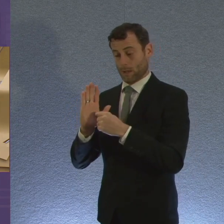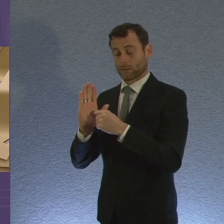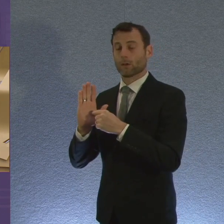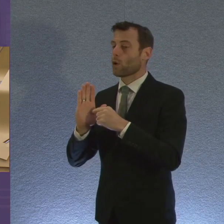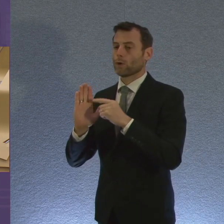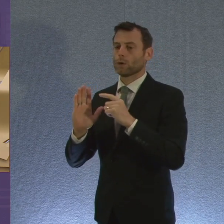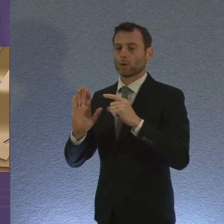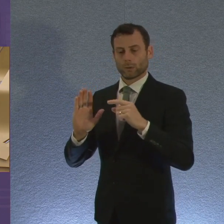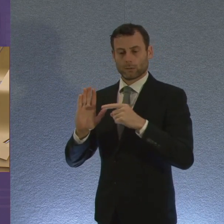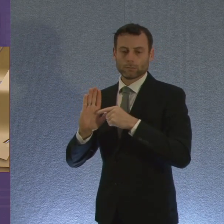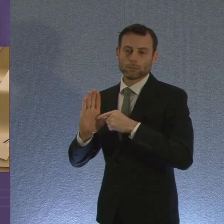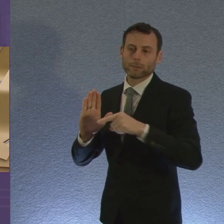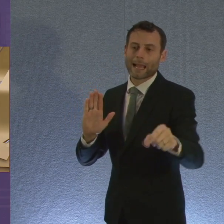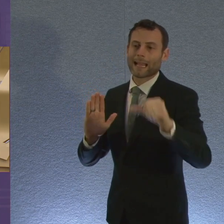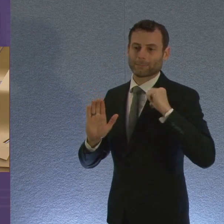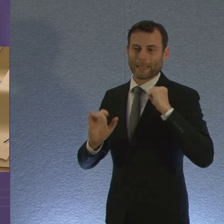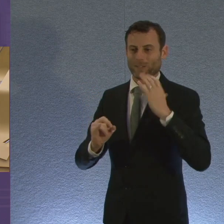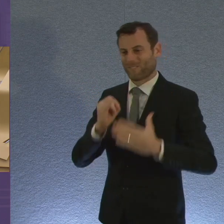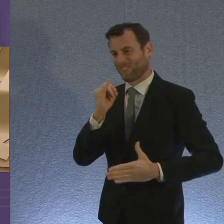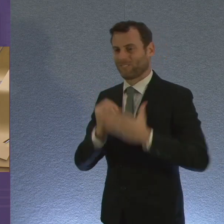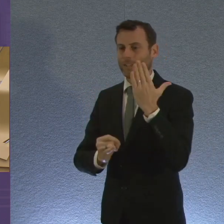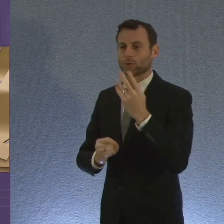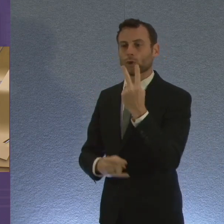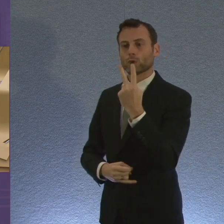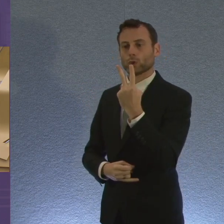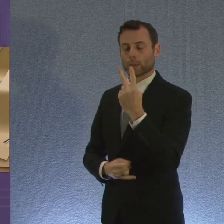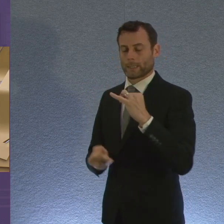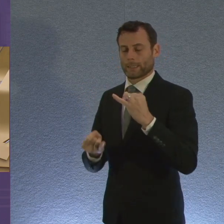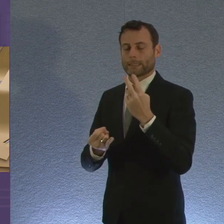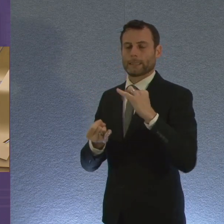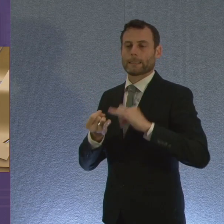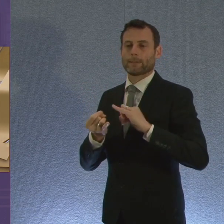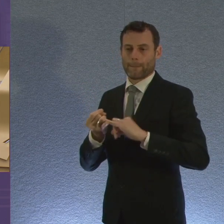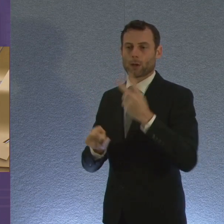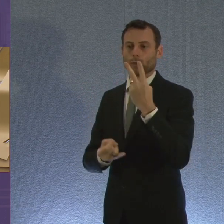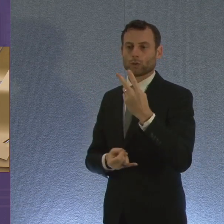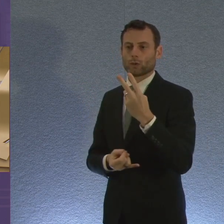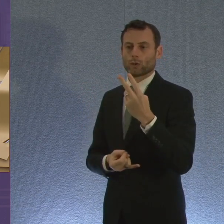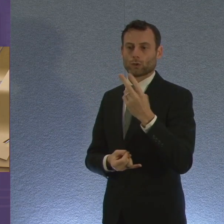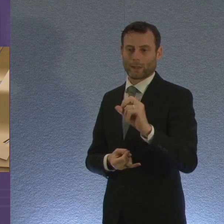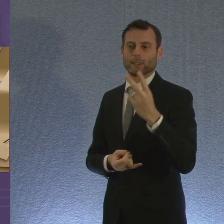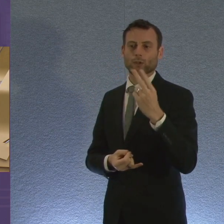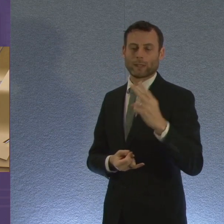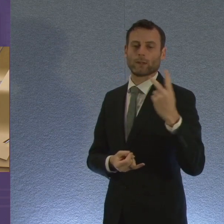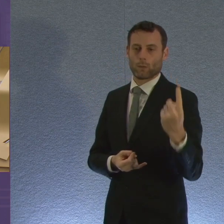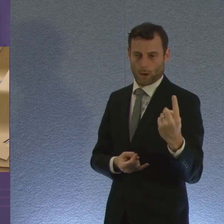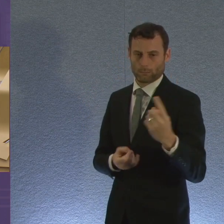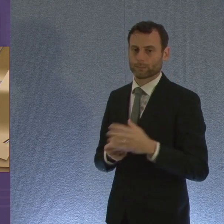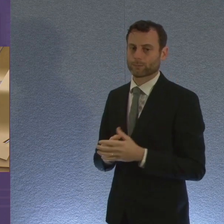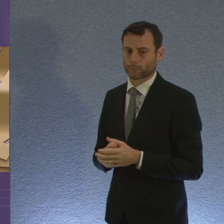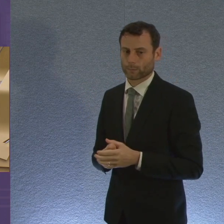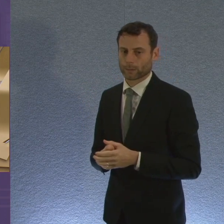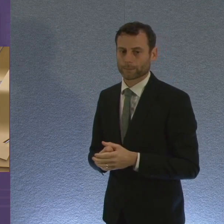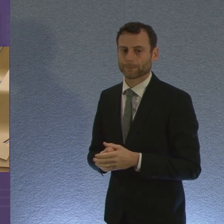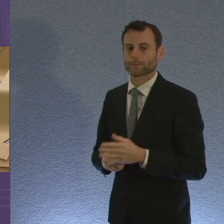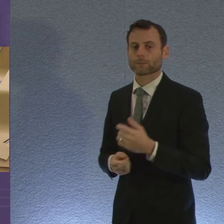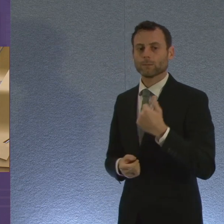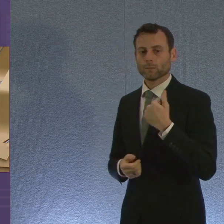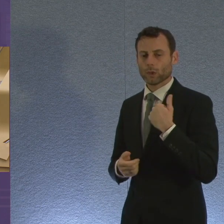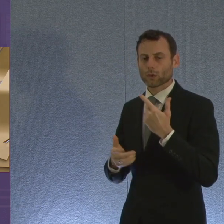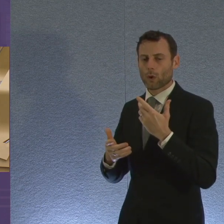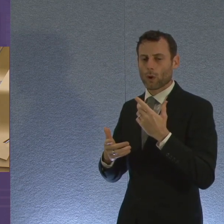September 2021. Again, that date is written onto the face of the legislation. Now, I have a lot of ground to make up, I'm sorry. I will